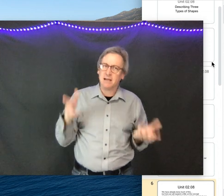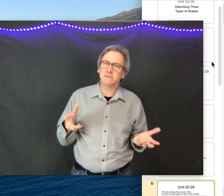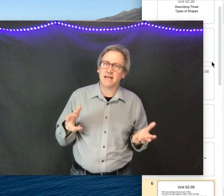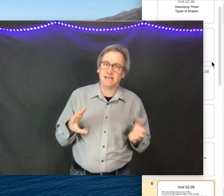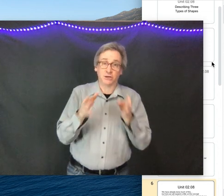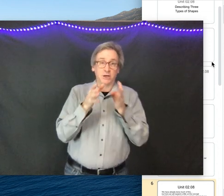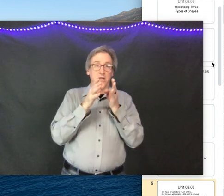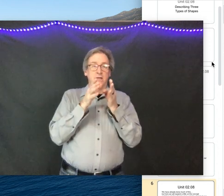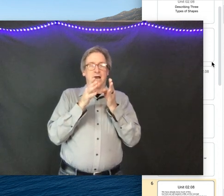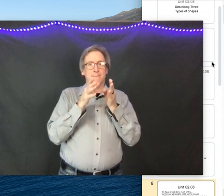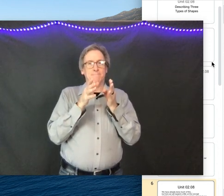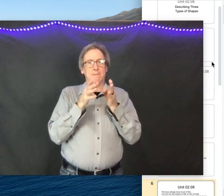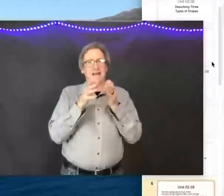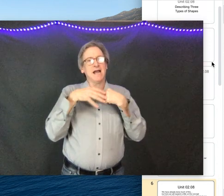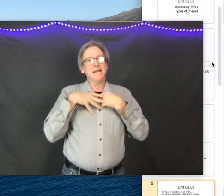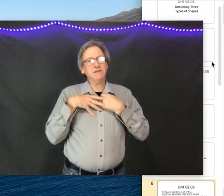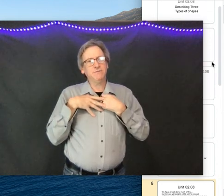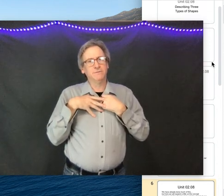It becomes a lot easier.